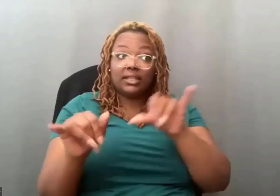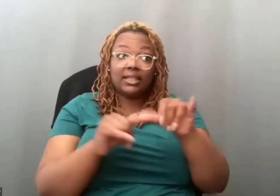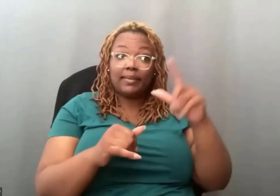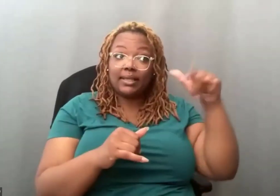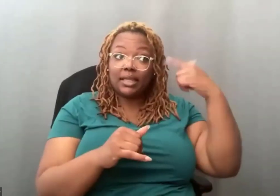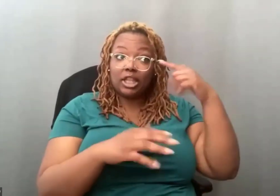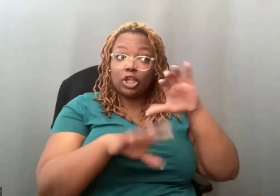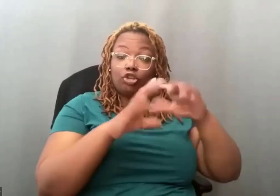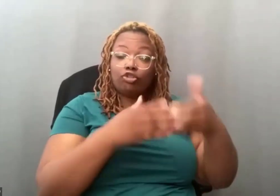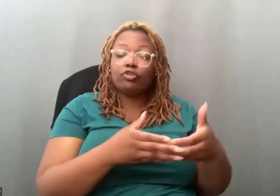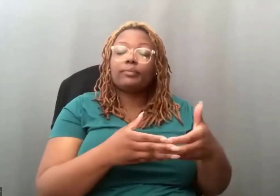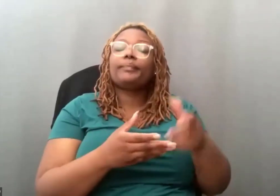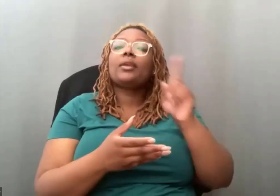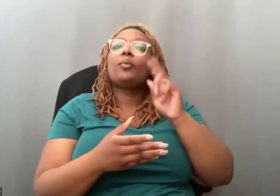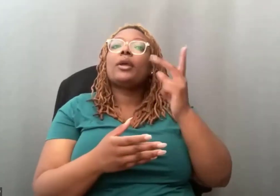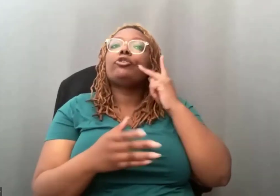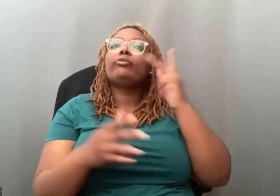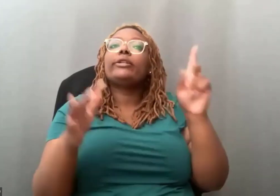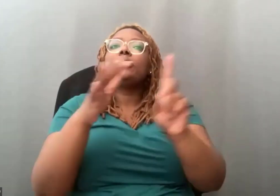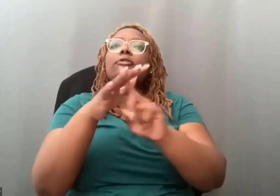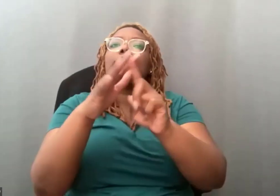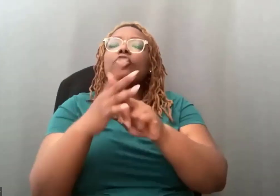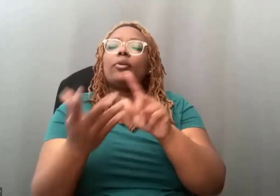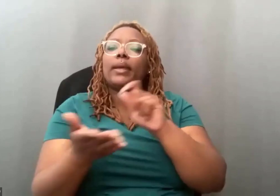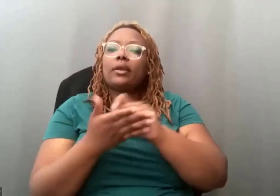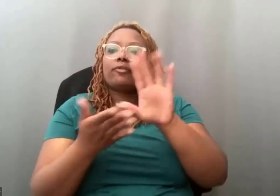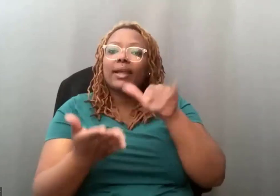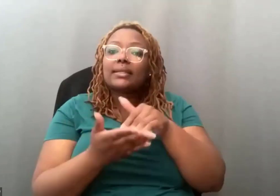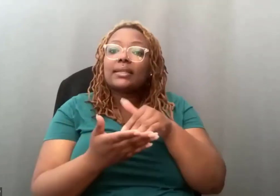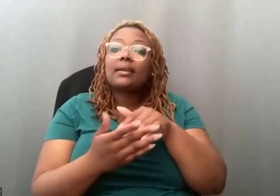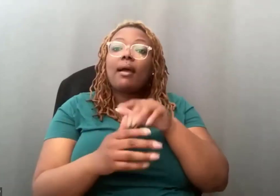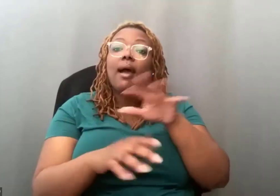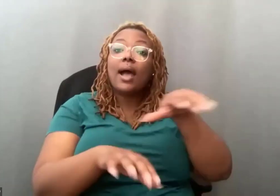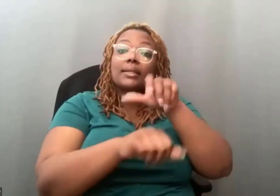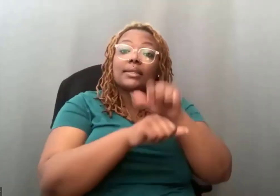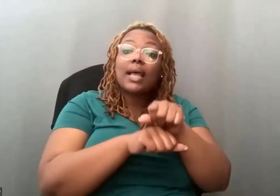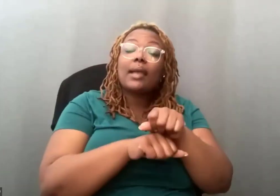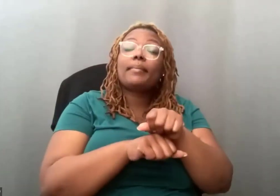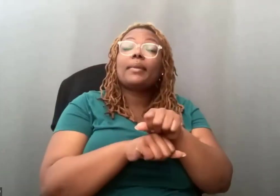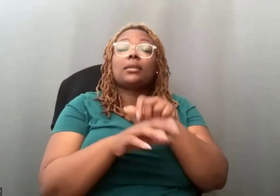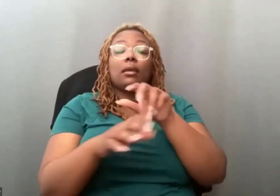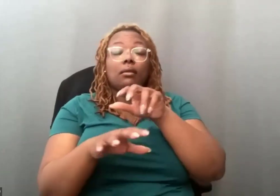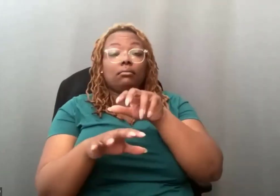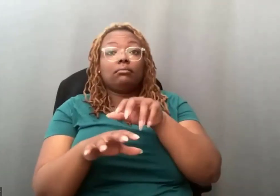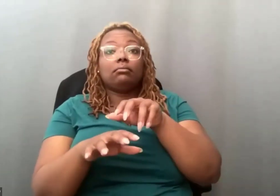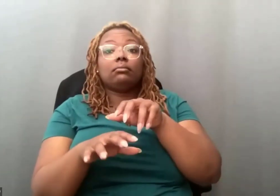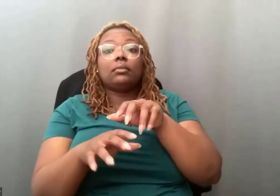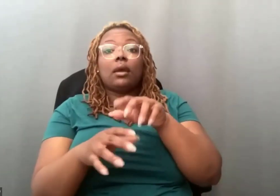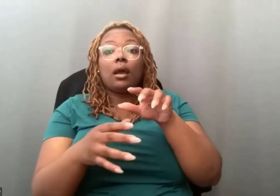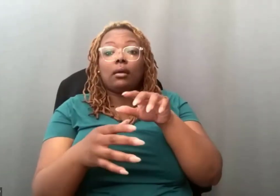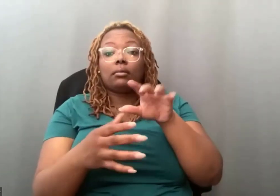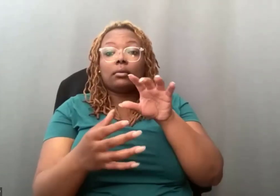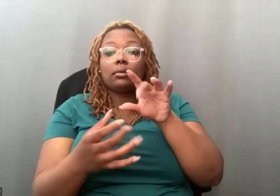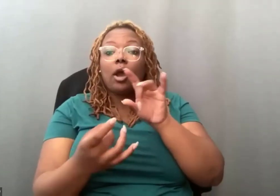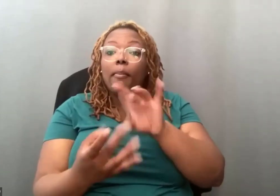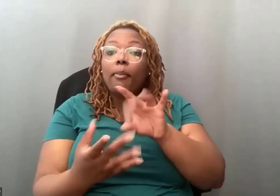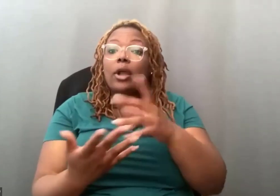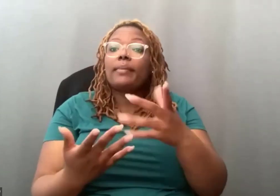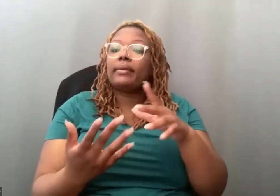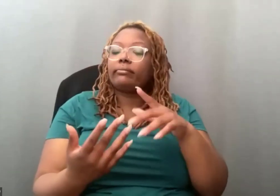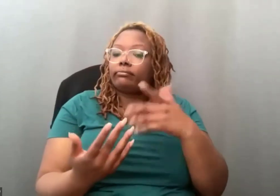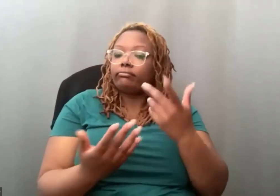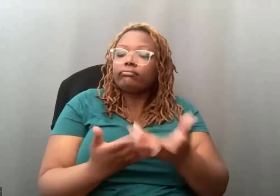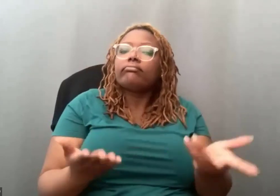see multimodality in our writing centers? Assignments, appointment formats, feedback, resources? What benefit